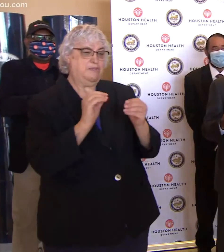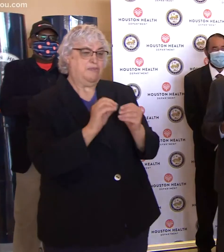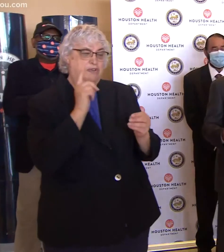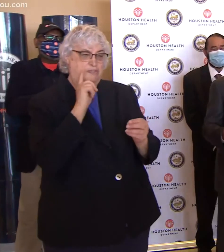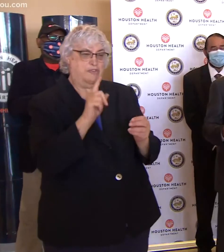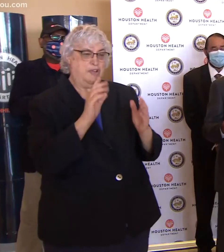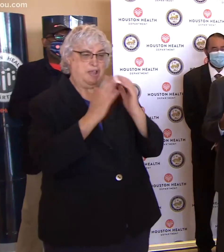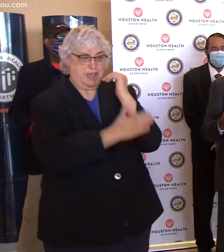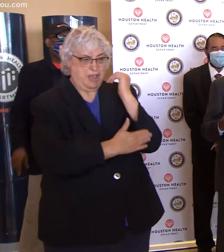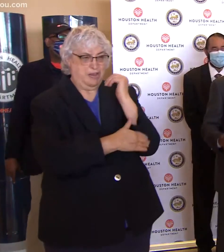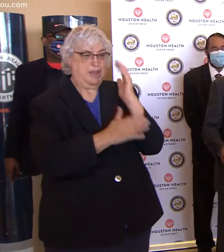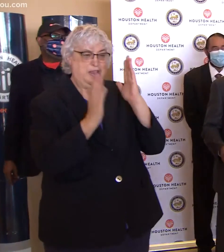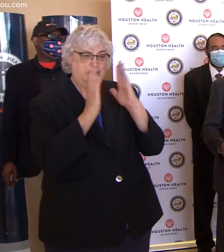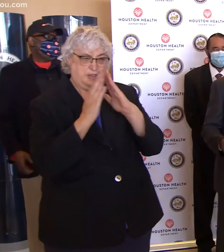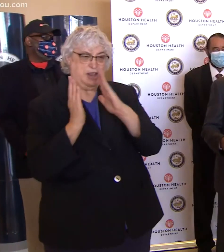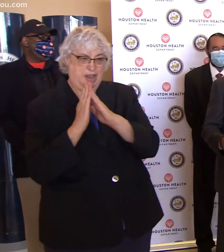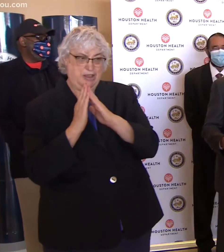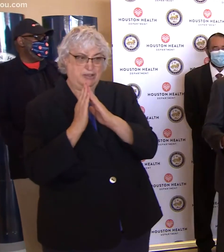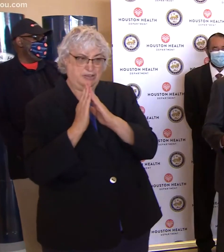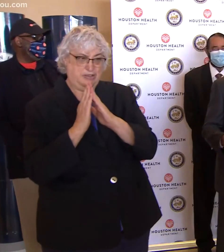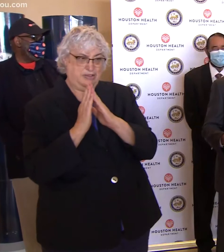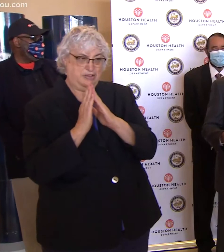for counties and municipalities,